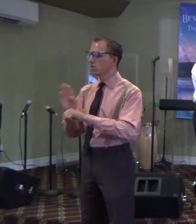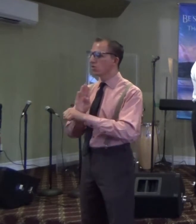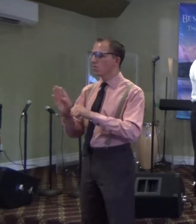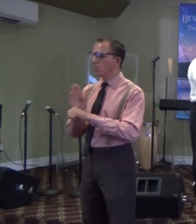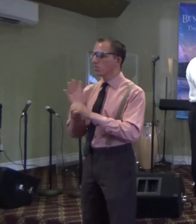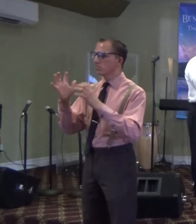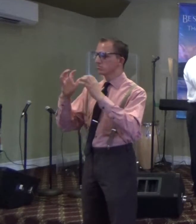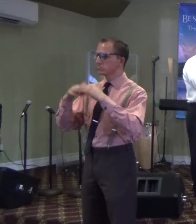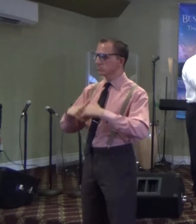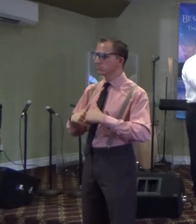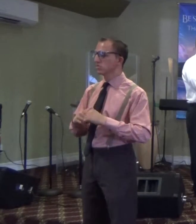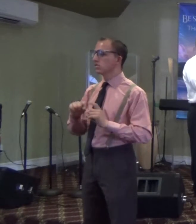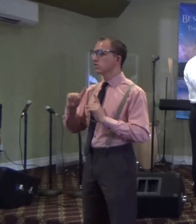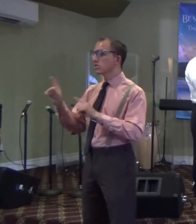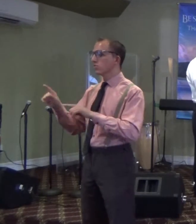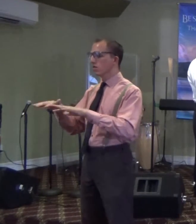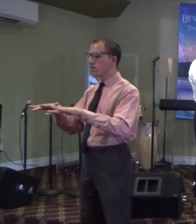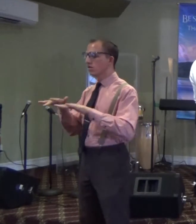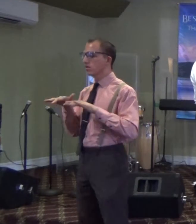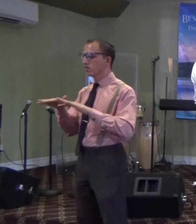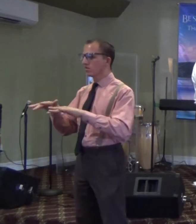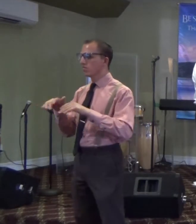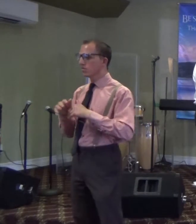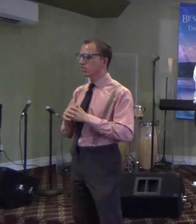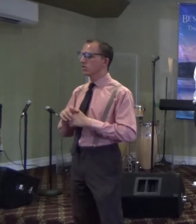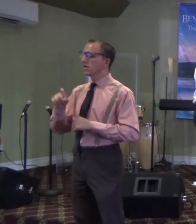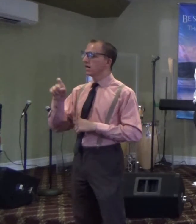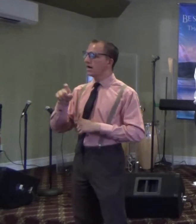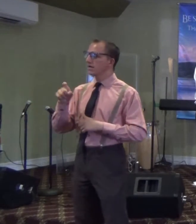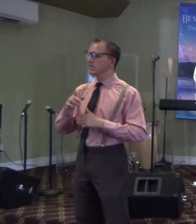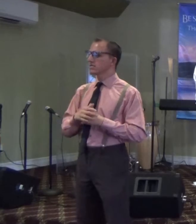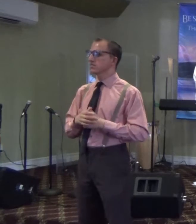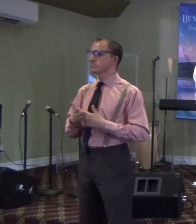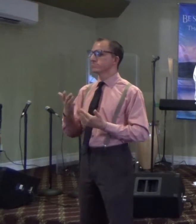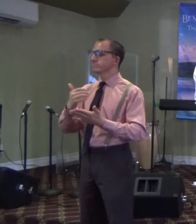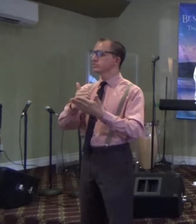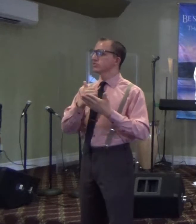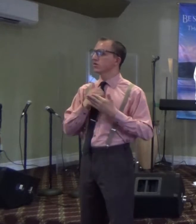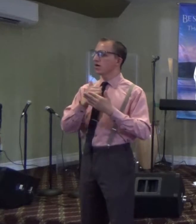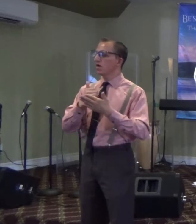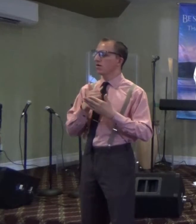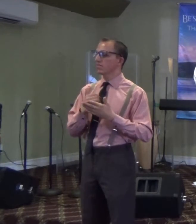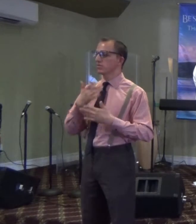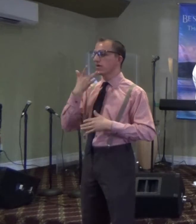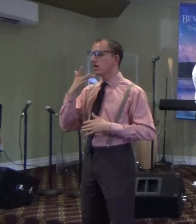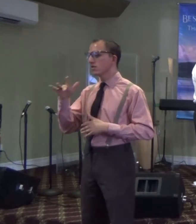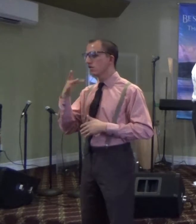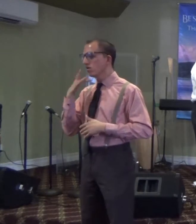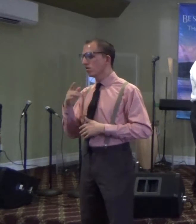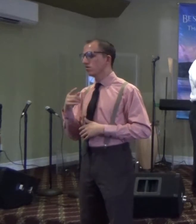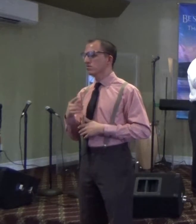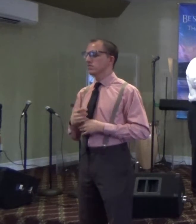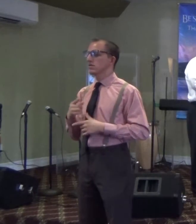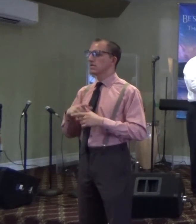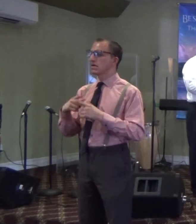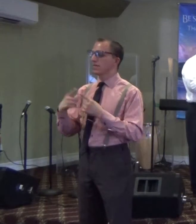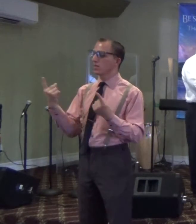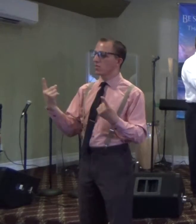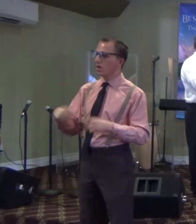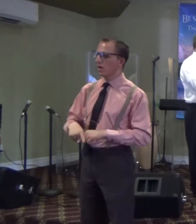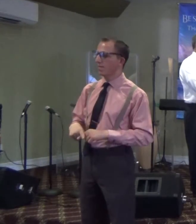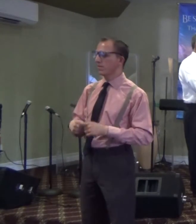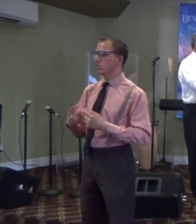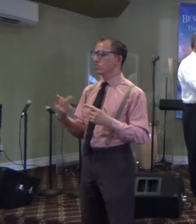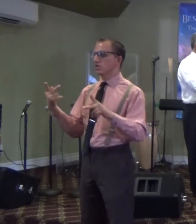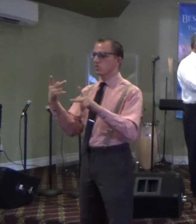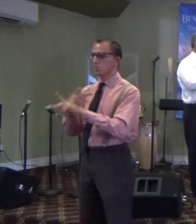brujo and he had gone with the witch y le doctor dijo que necesitaba hacerle una that limpia. needed to clean him ¿Y up. qué creen que pasó? And Lo what do you think that ensuciaron happened? más. They made